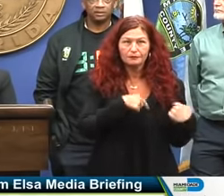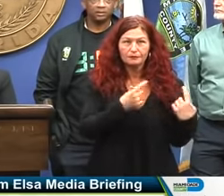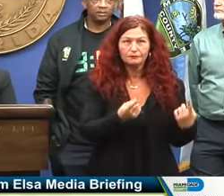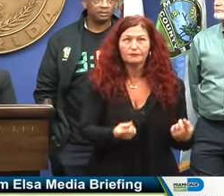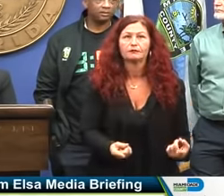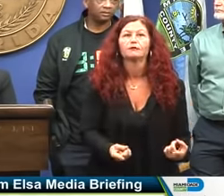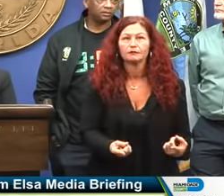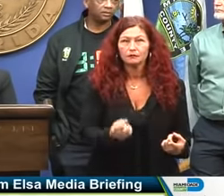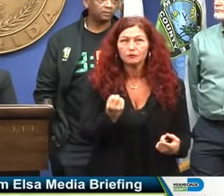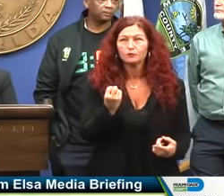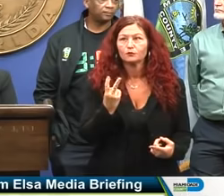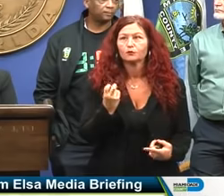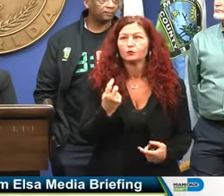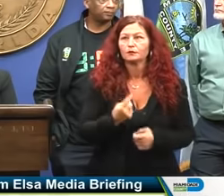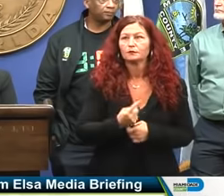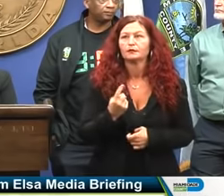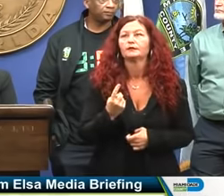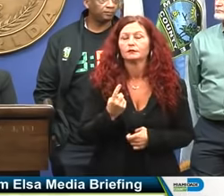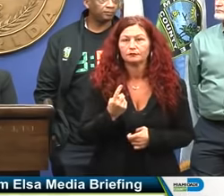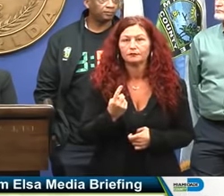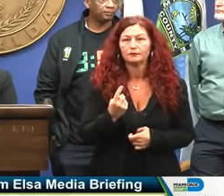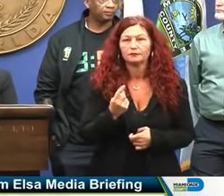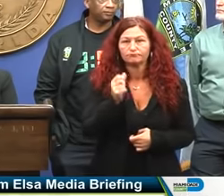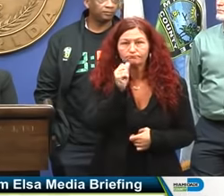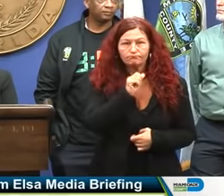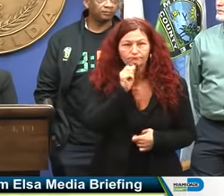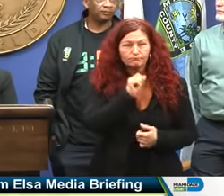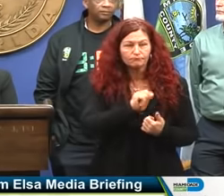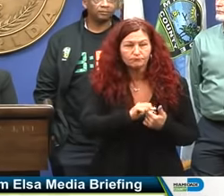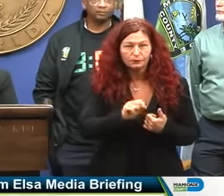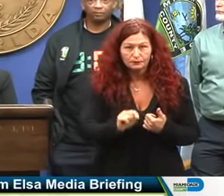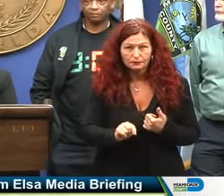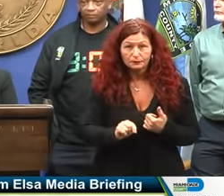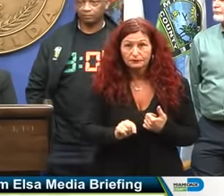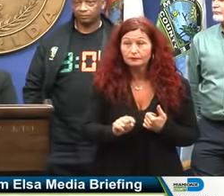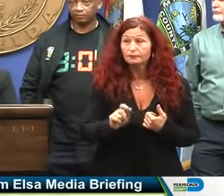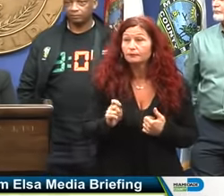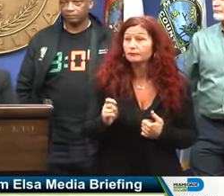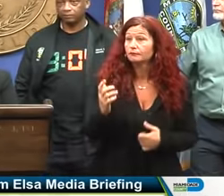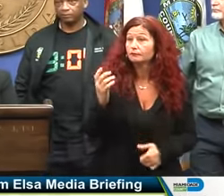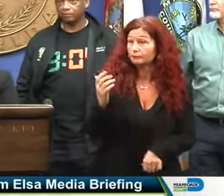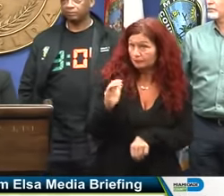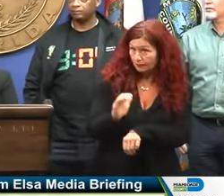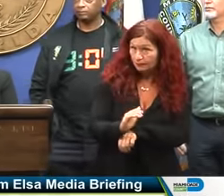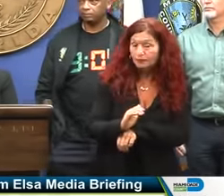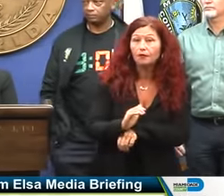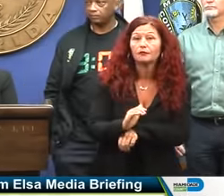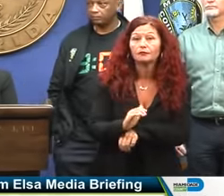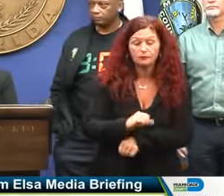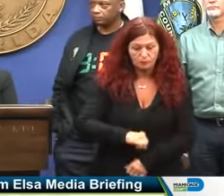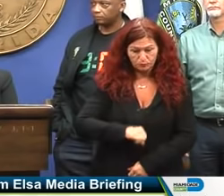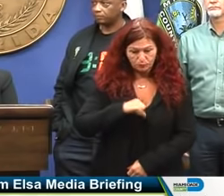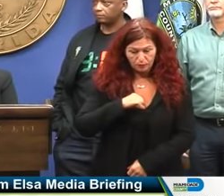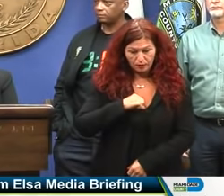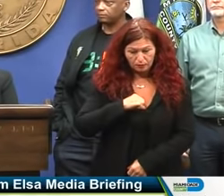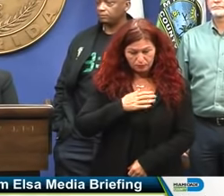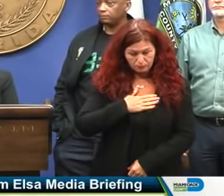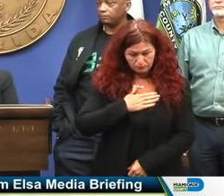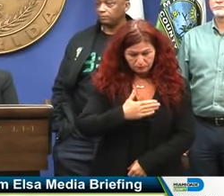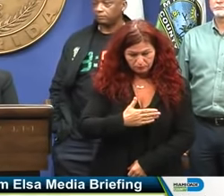to provide an update that last night's demolition of the remaining portion of the Champlain Tower South was